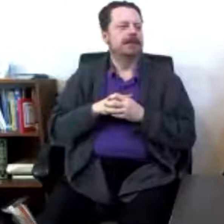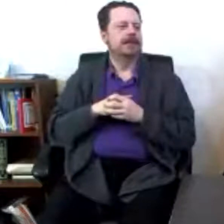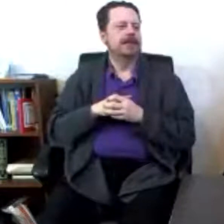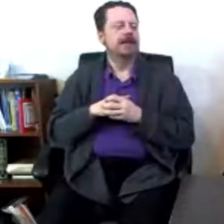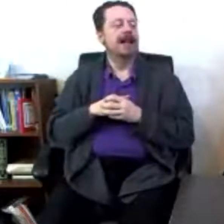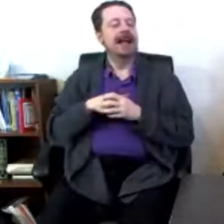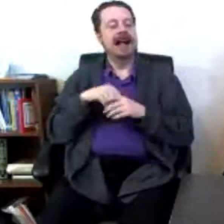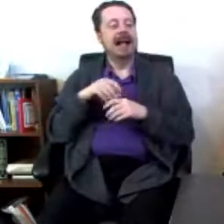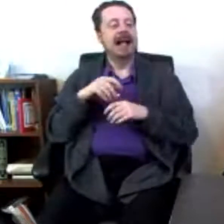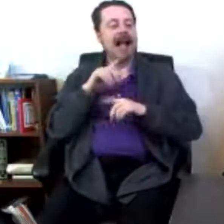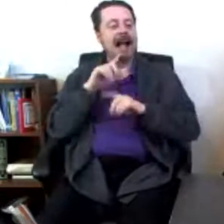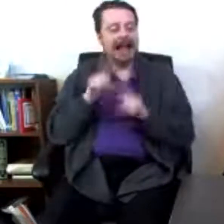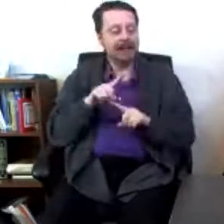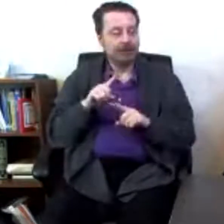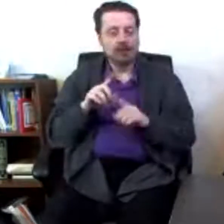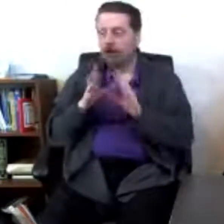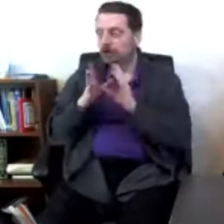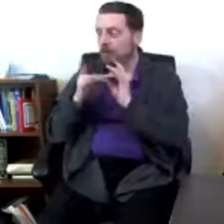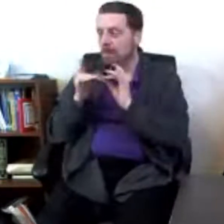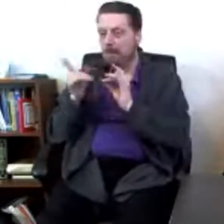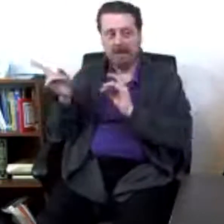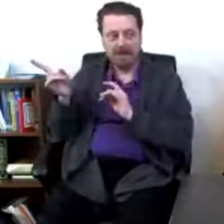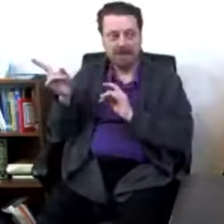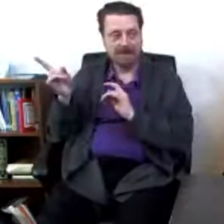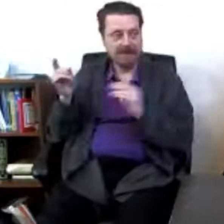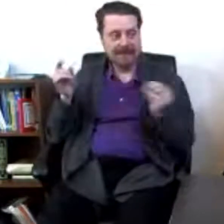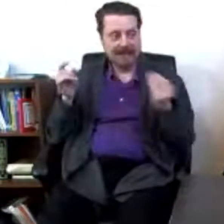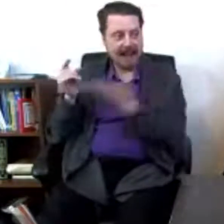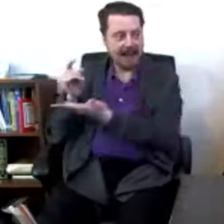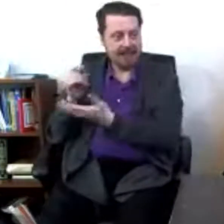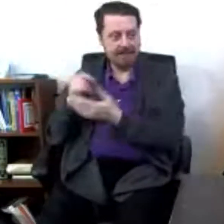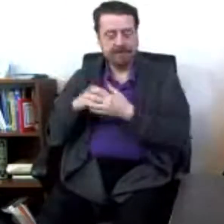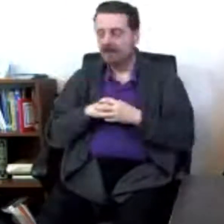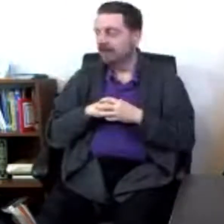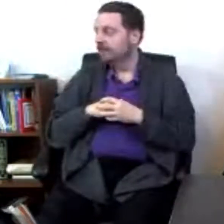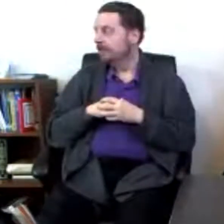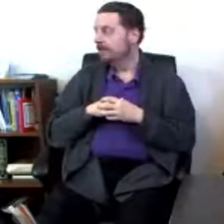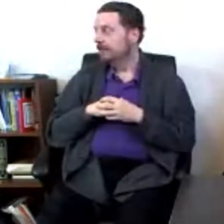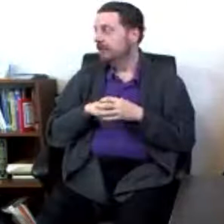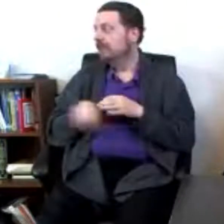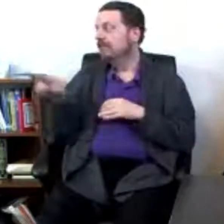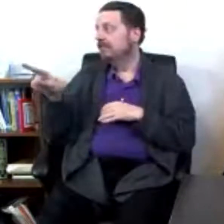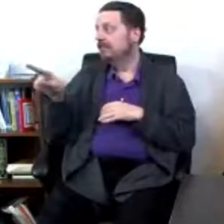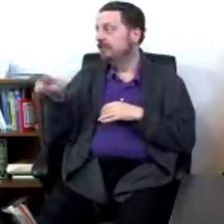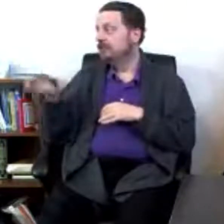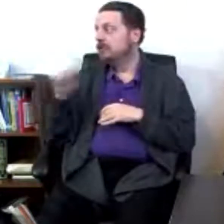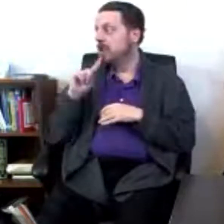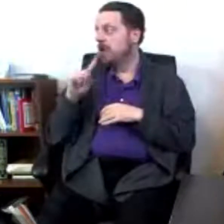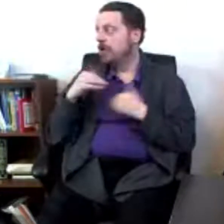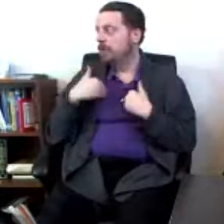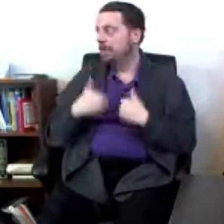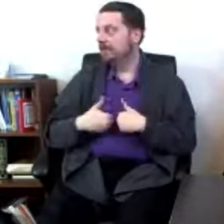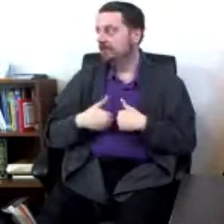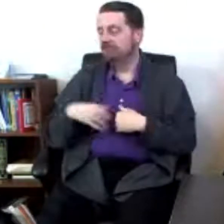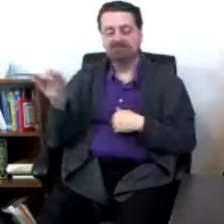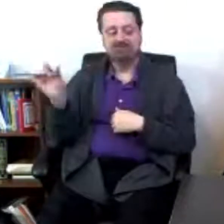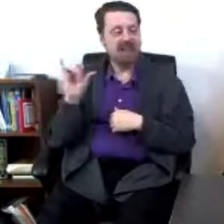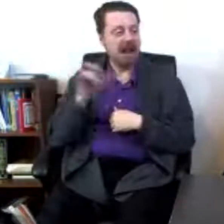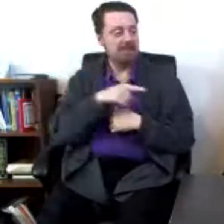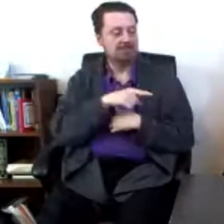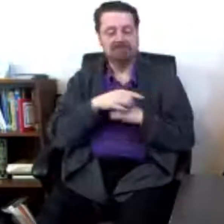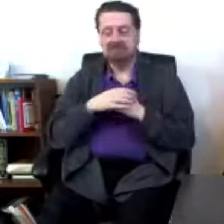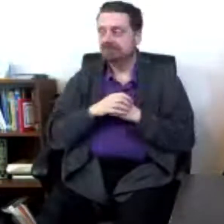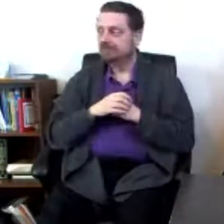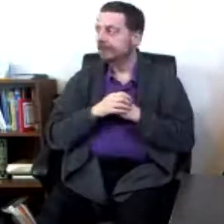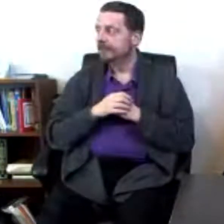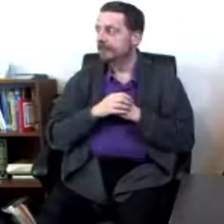The answer to their prophets and messengers was, you are no more than humans like us. You